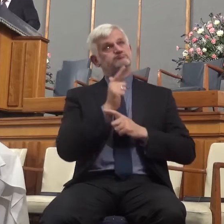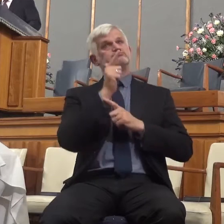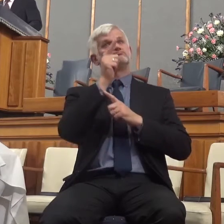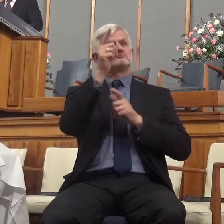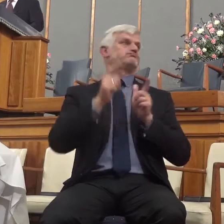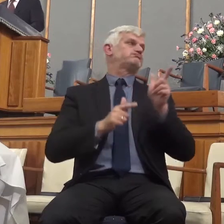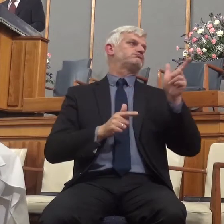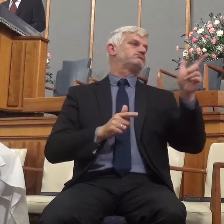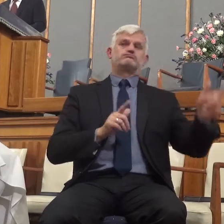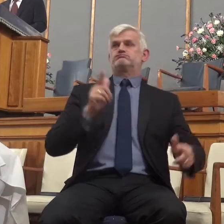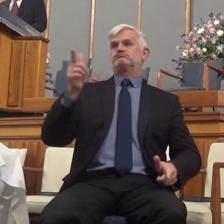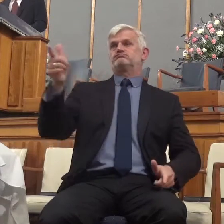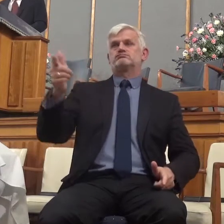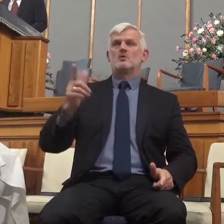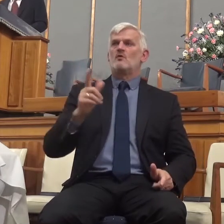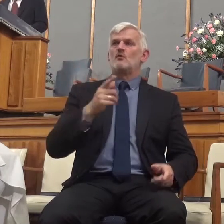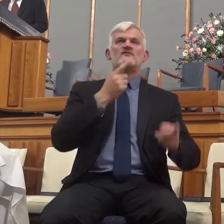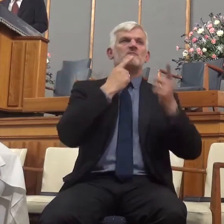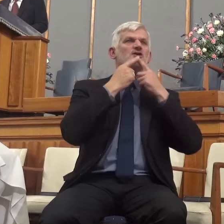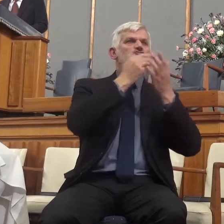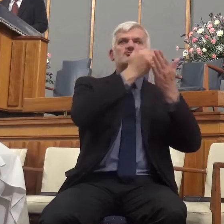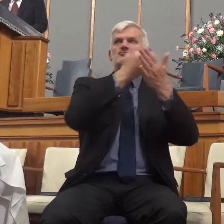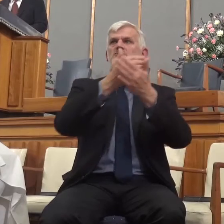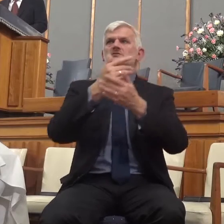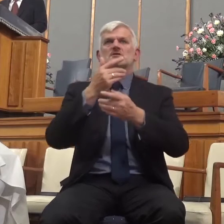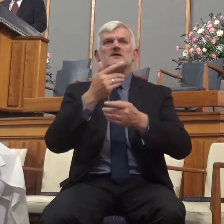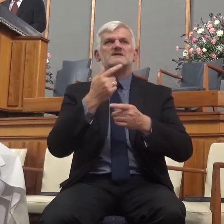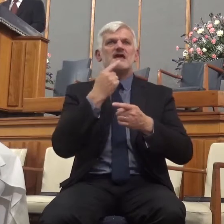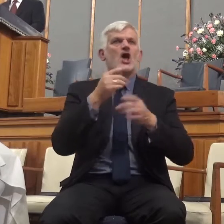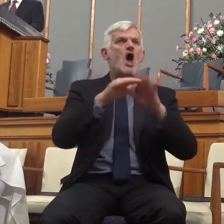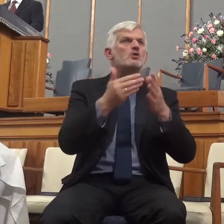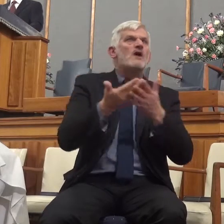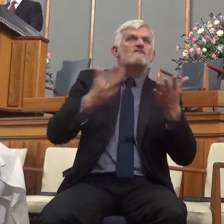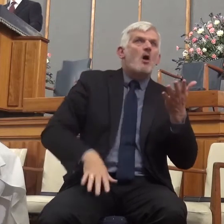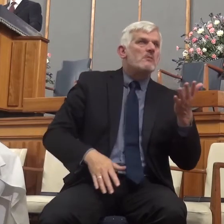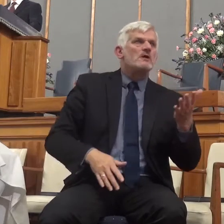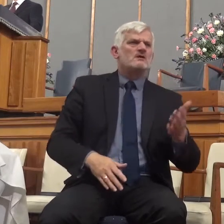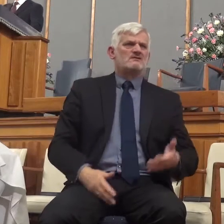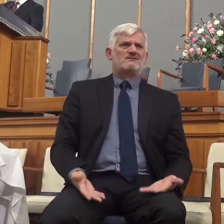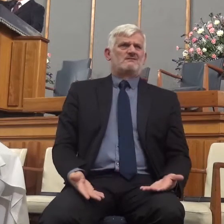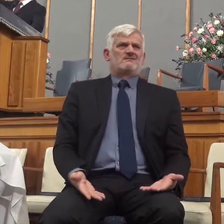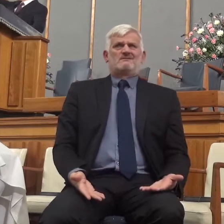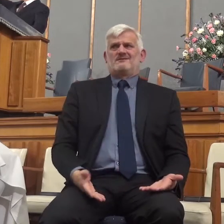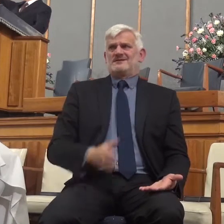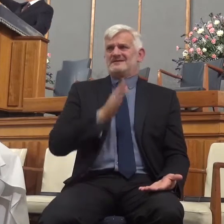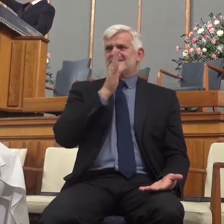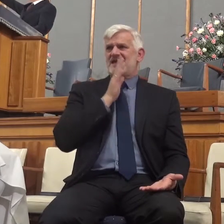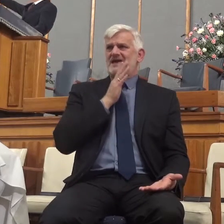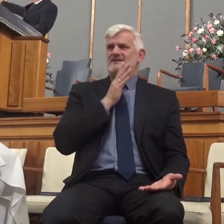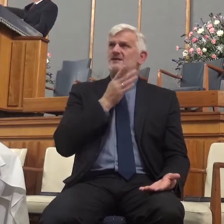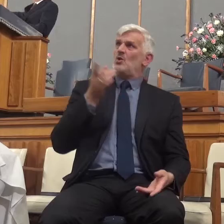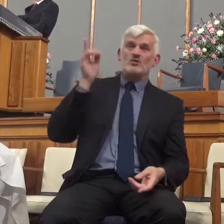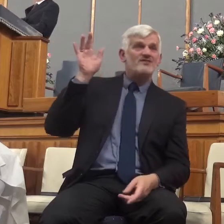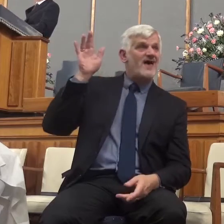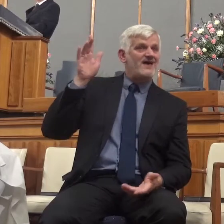information, to tell us about the origin of the earth. In a sense, it's so sad. There is a creator, all